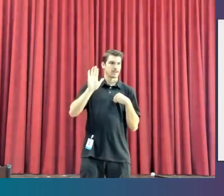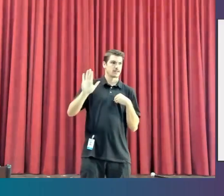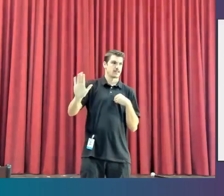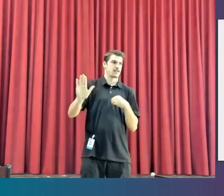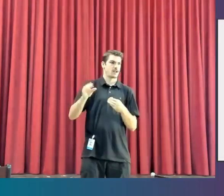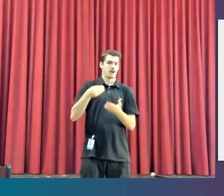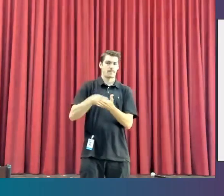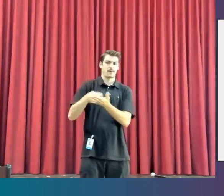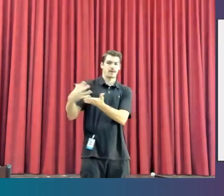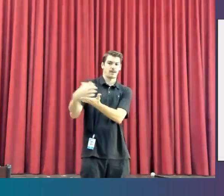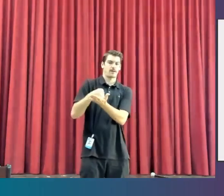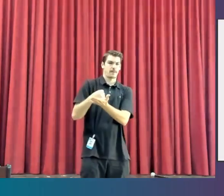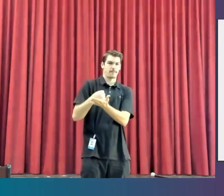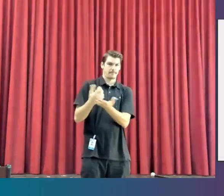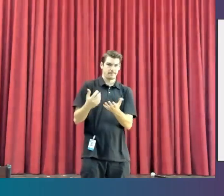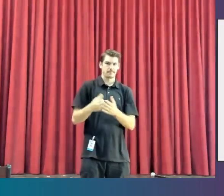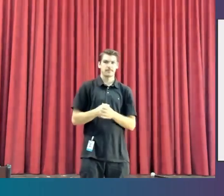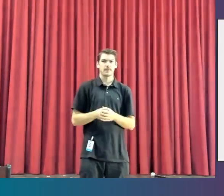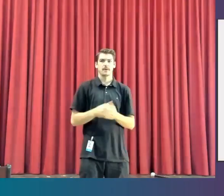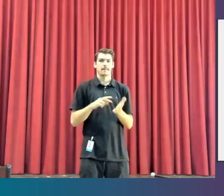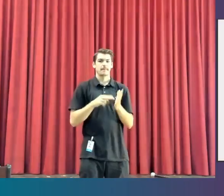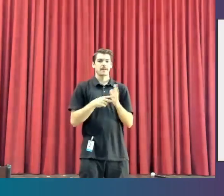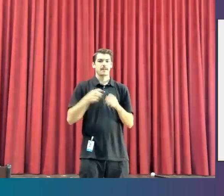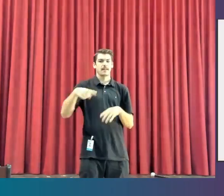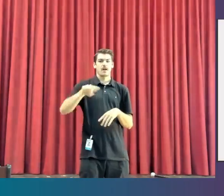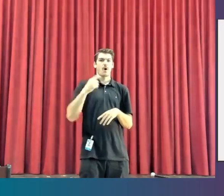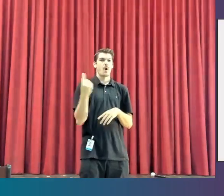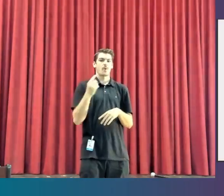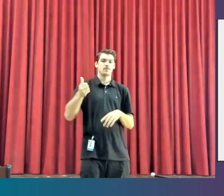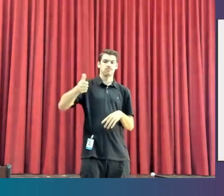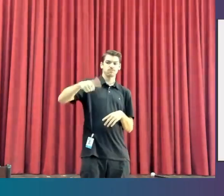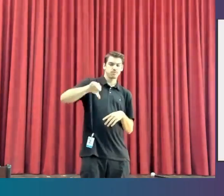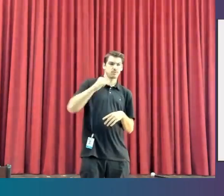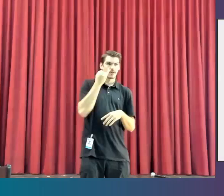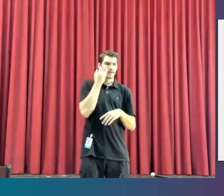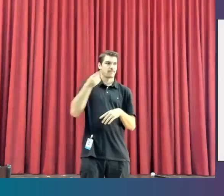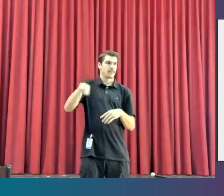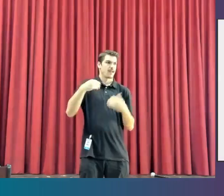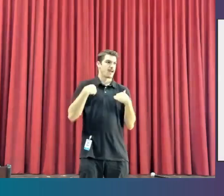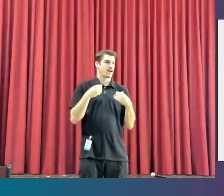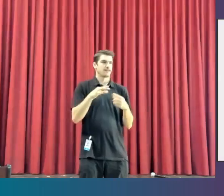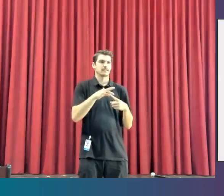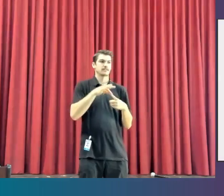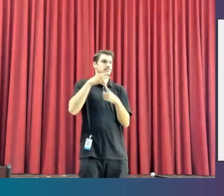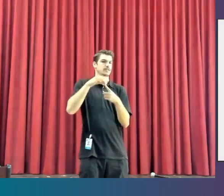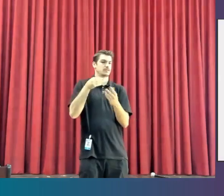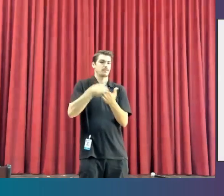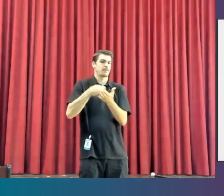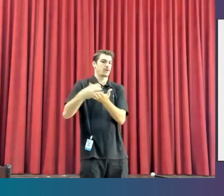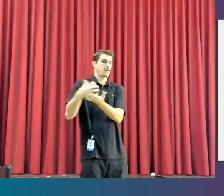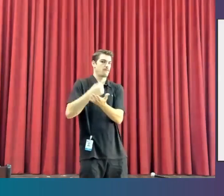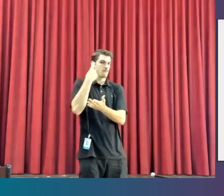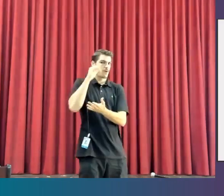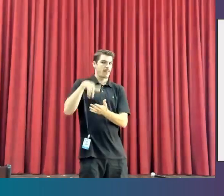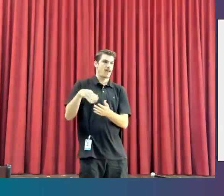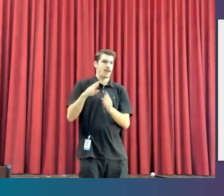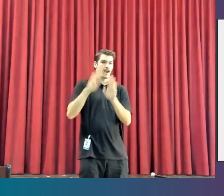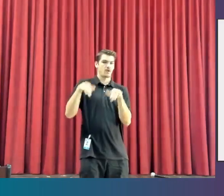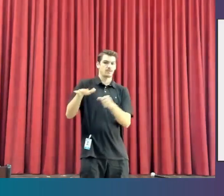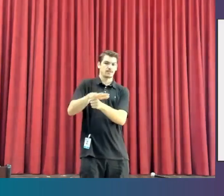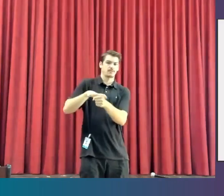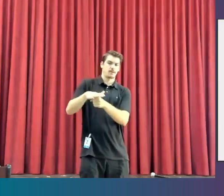of income, right? So they always refuse applicants who are using certain forms of income at that property.